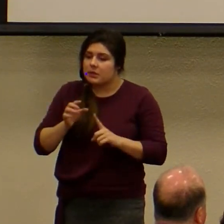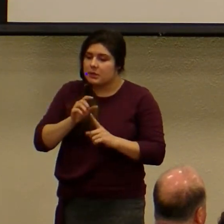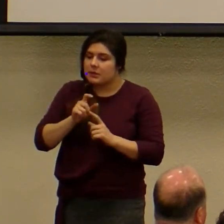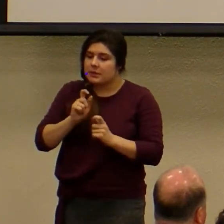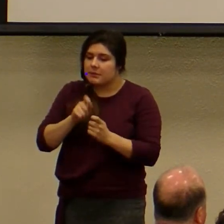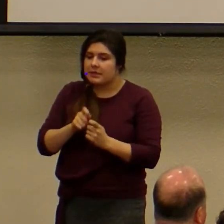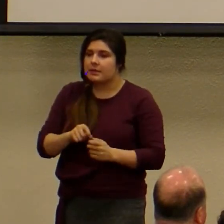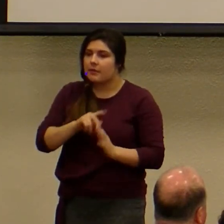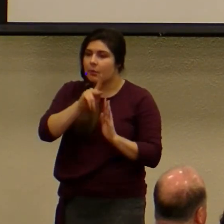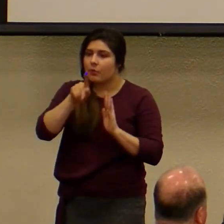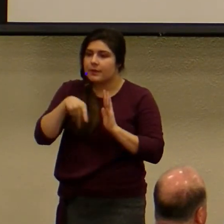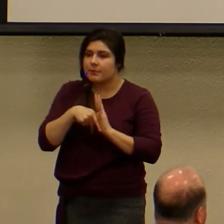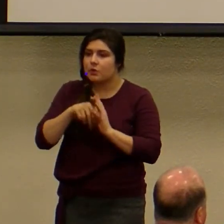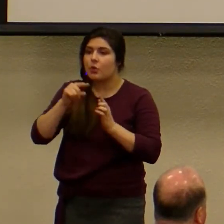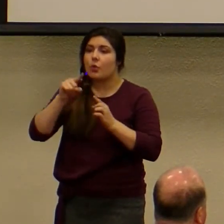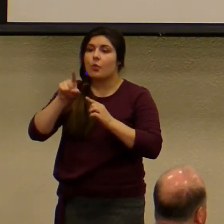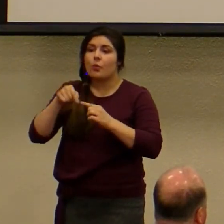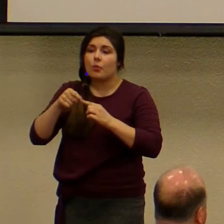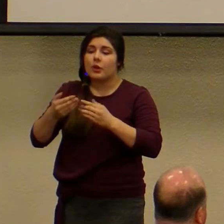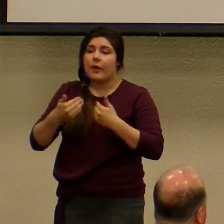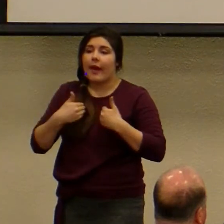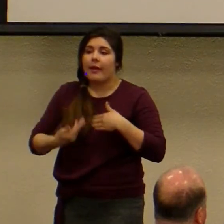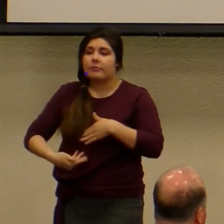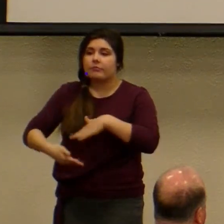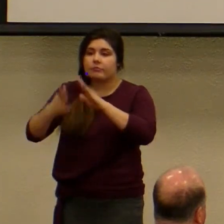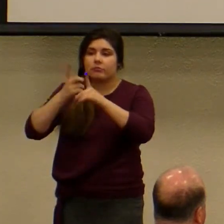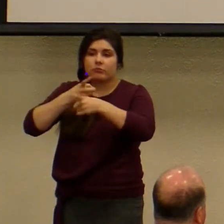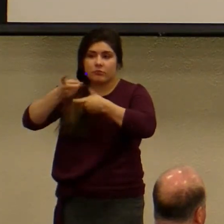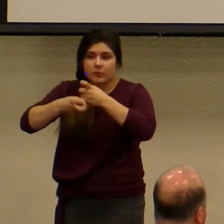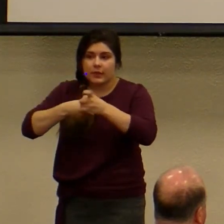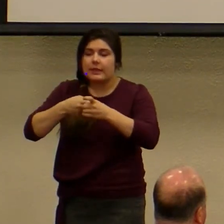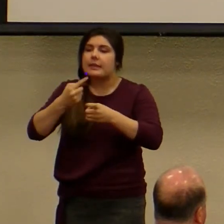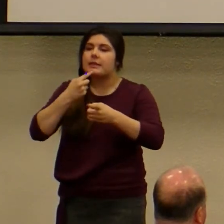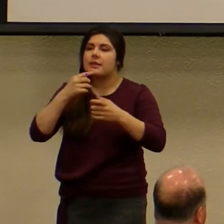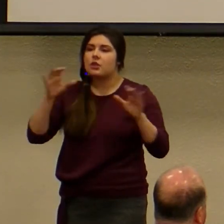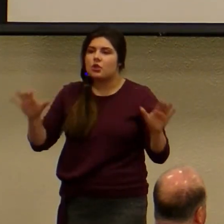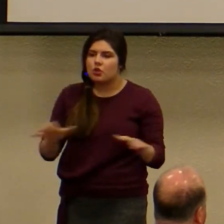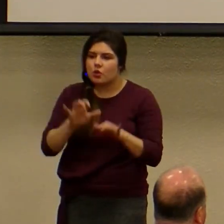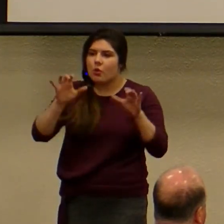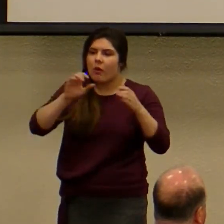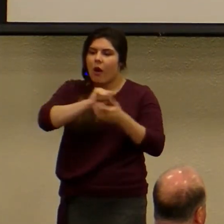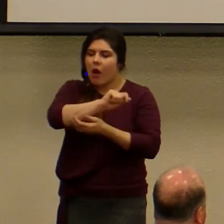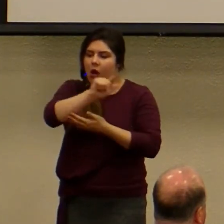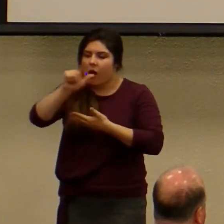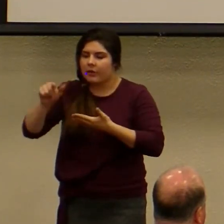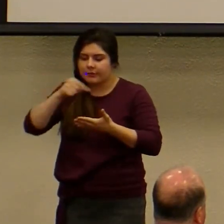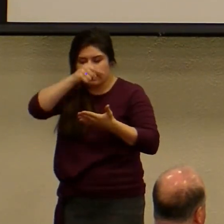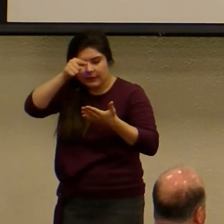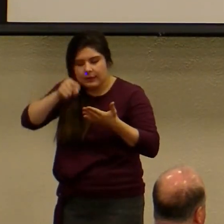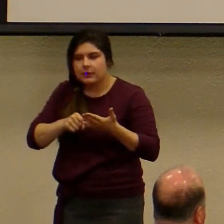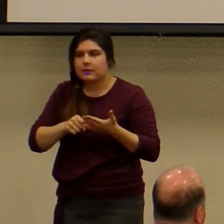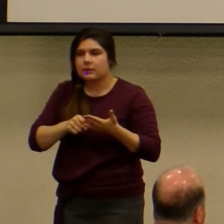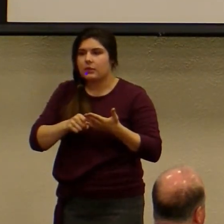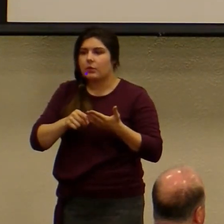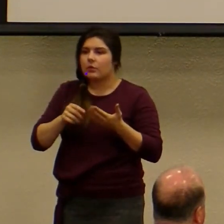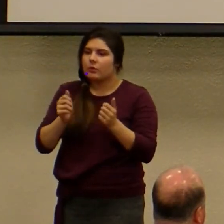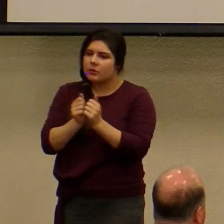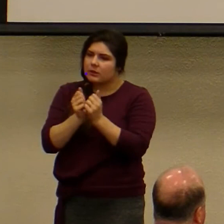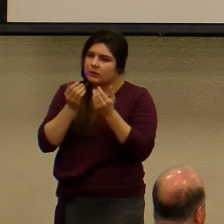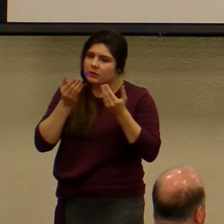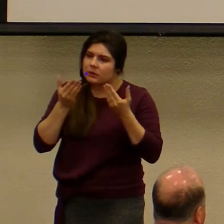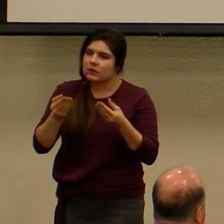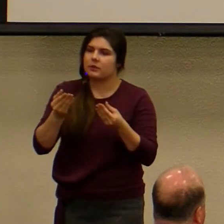face of persecution. He says, do all of this, yet with gentleness and